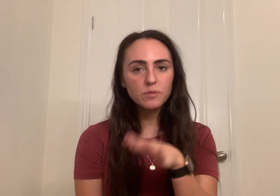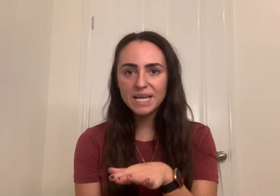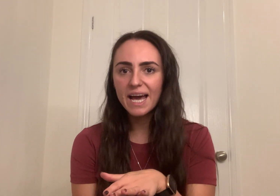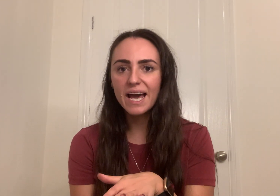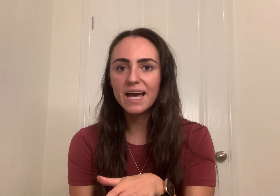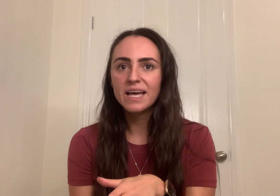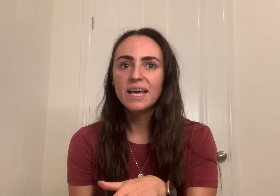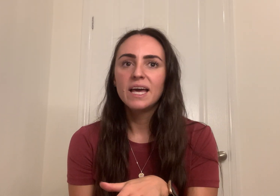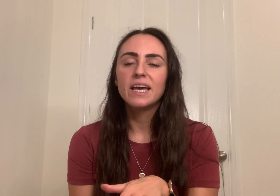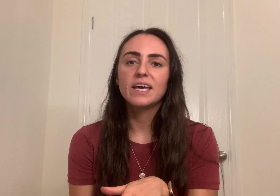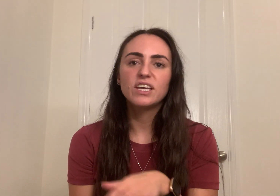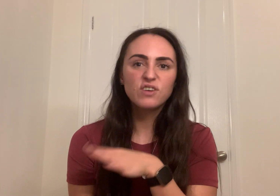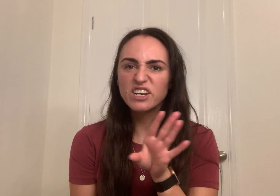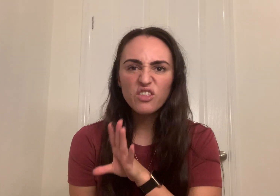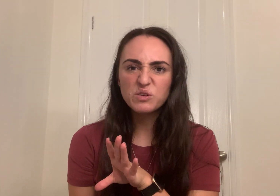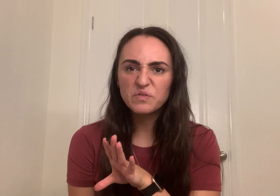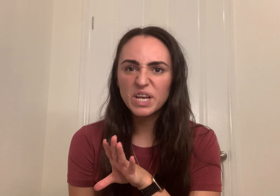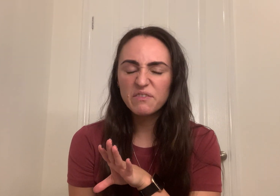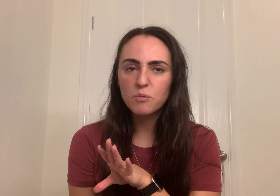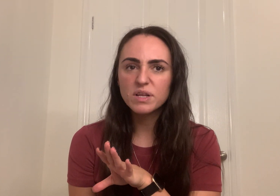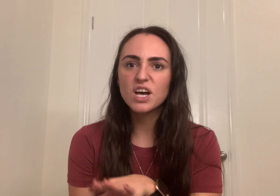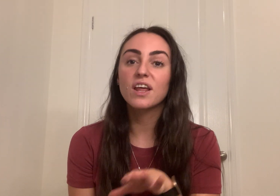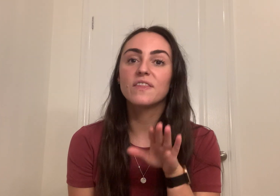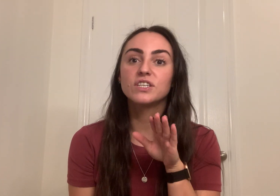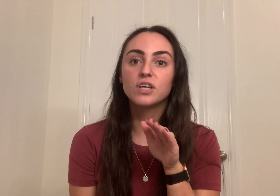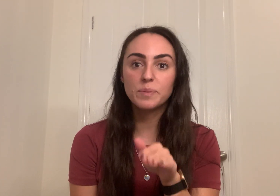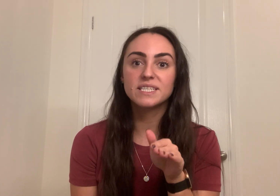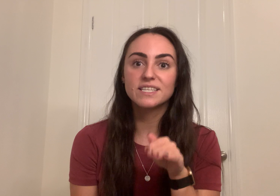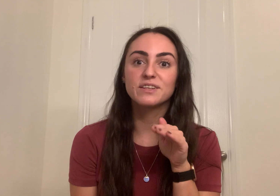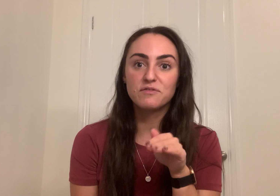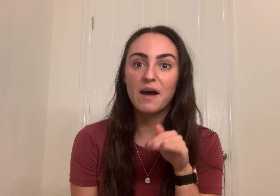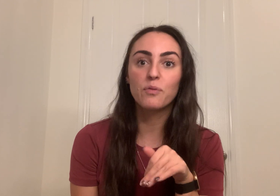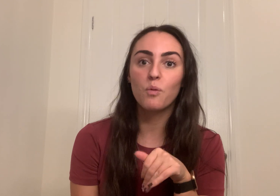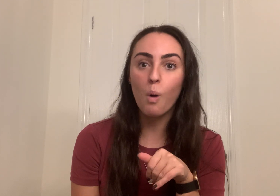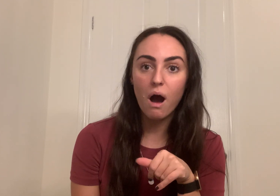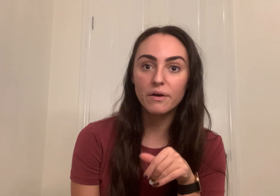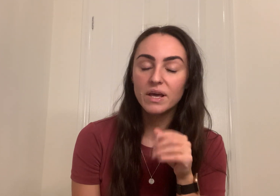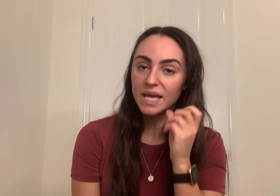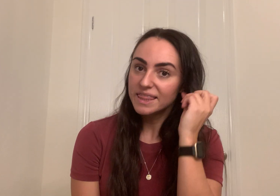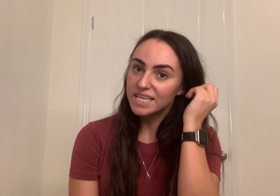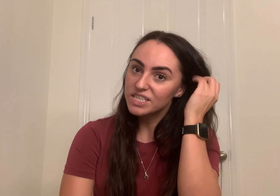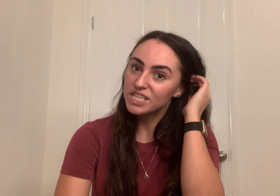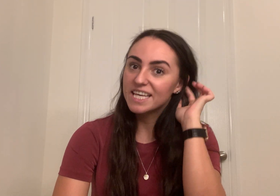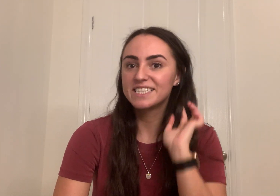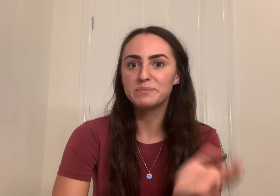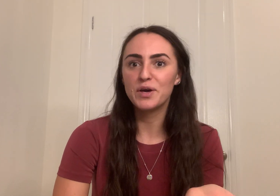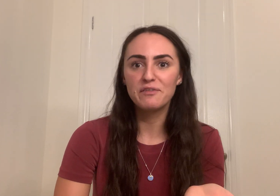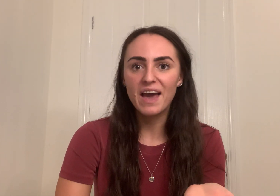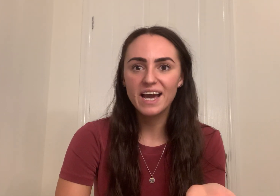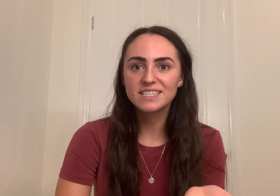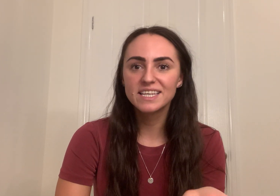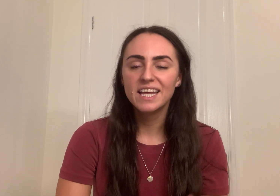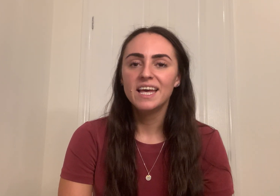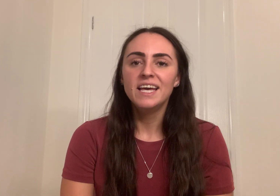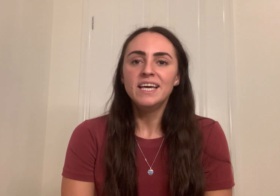her. He tried all those funny different ones on, and the shop assistant has found the one that she thinks is perfect.